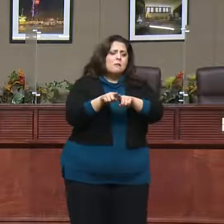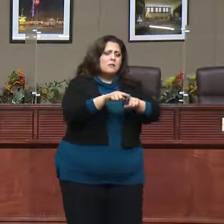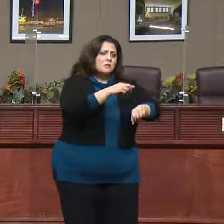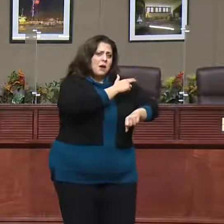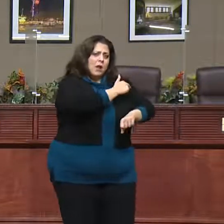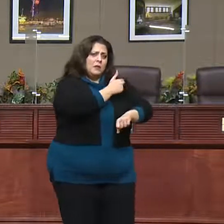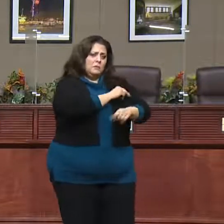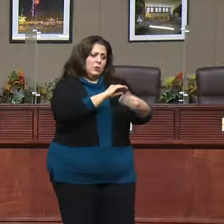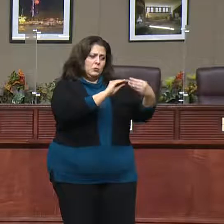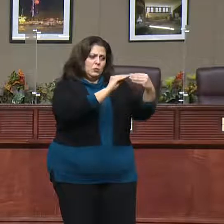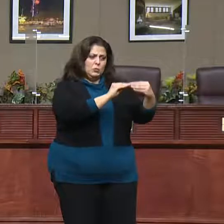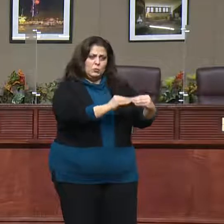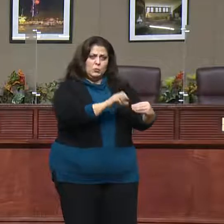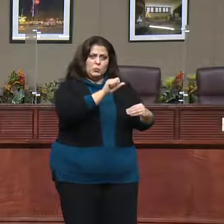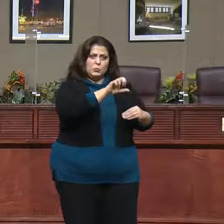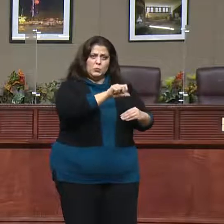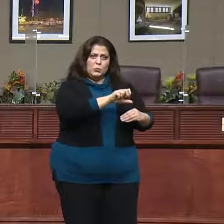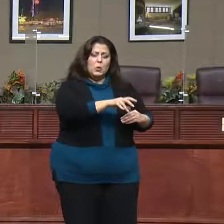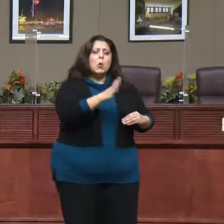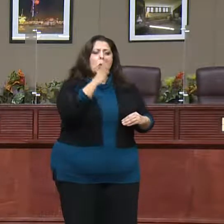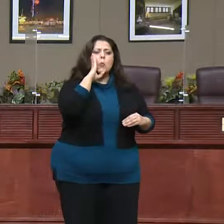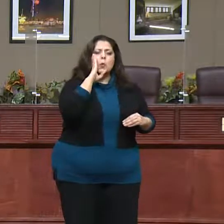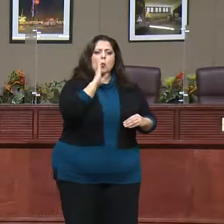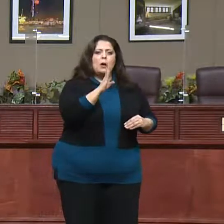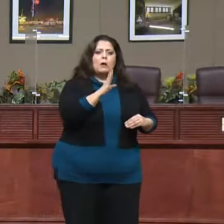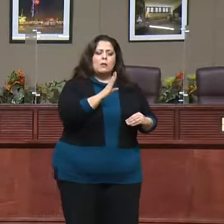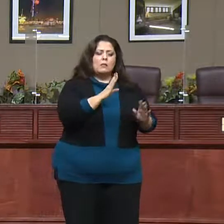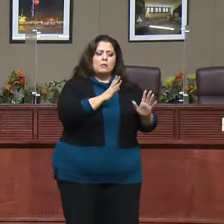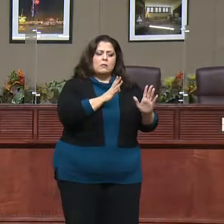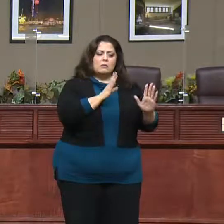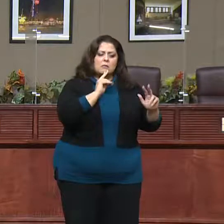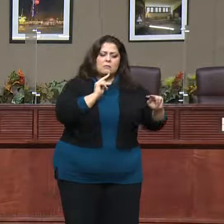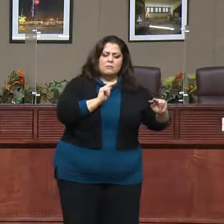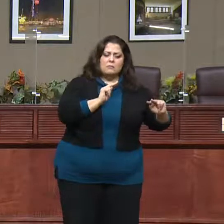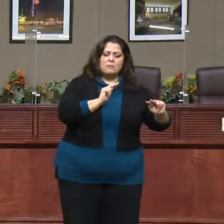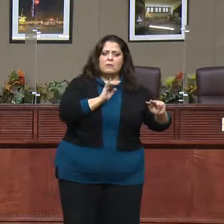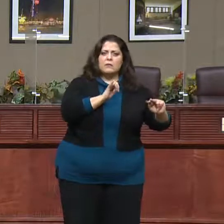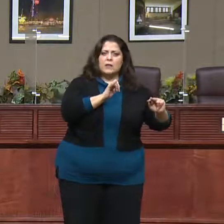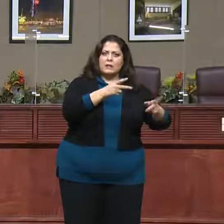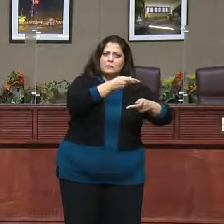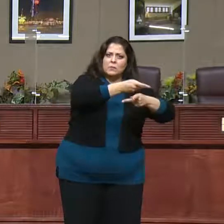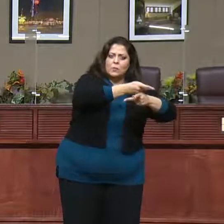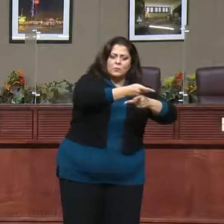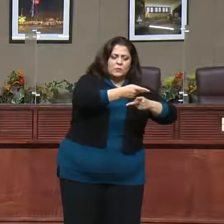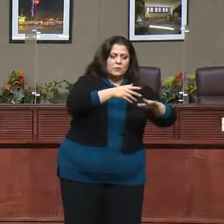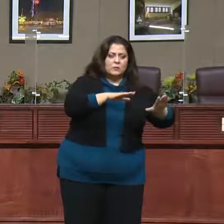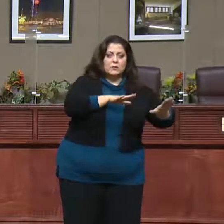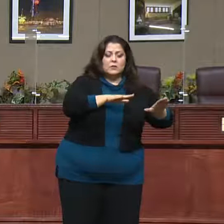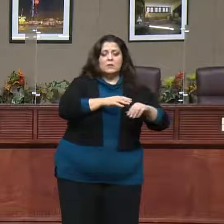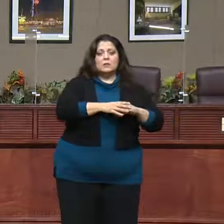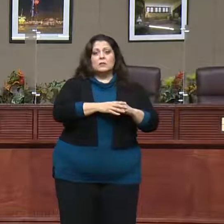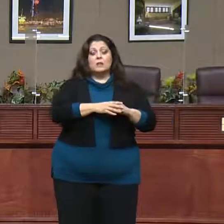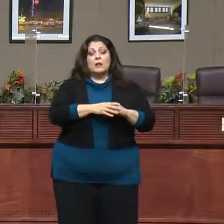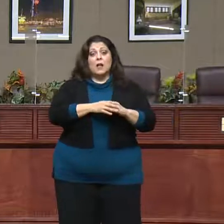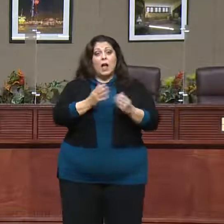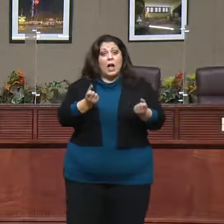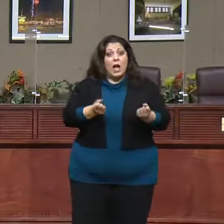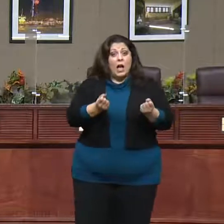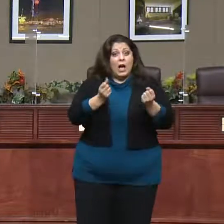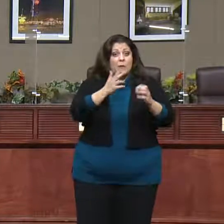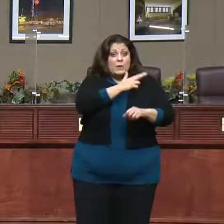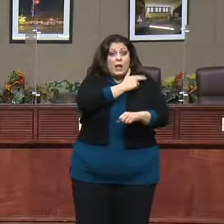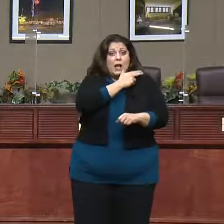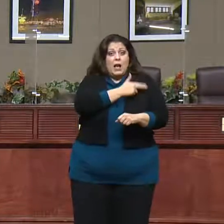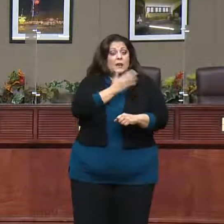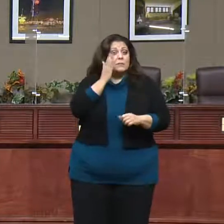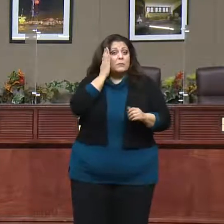we monitor the performance of our health systems closely. Our total bed capacity last night